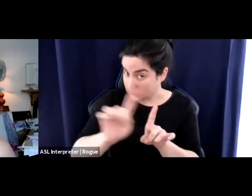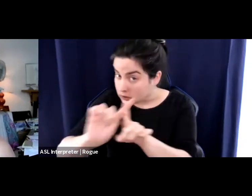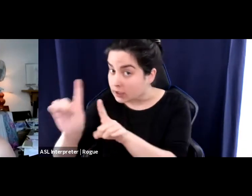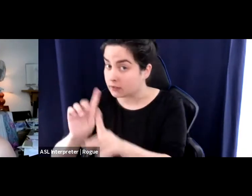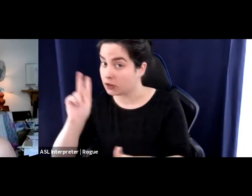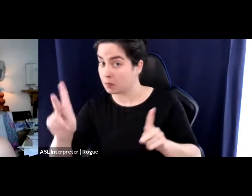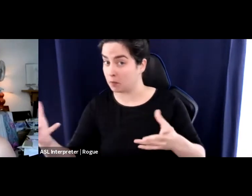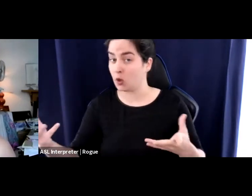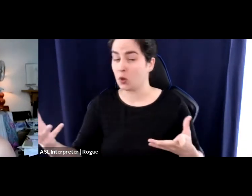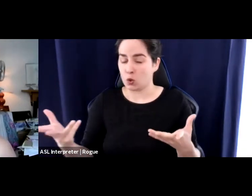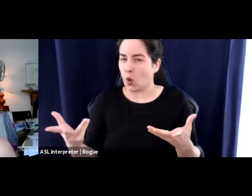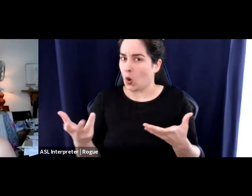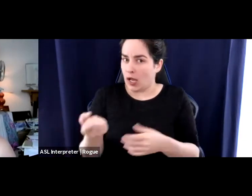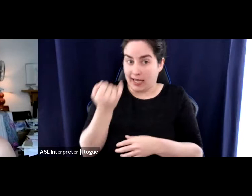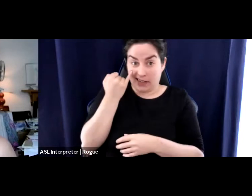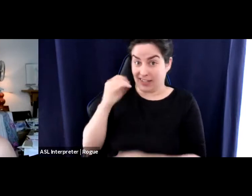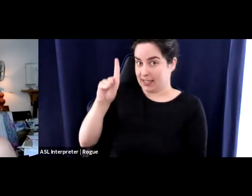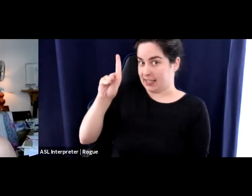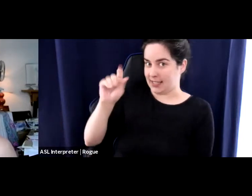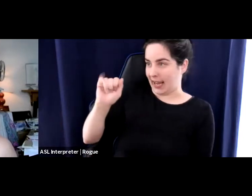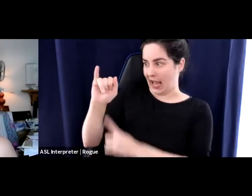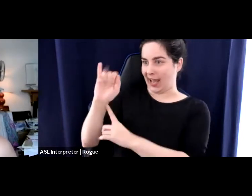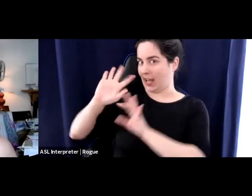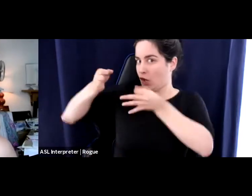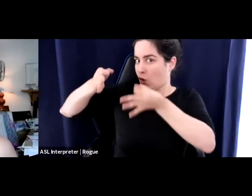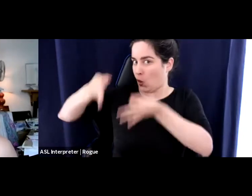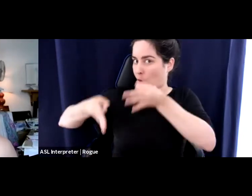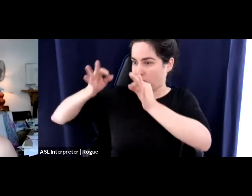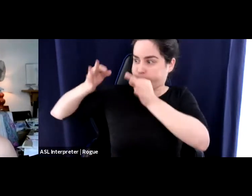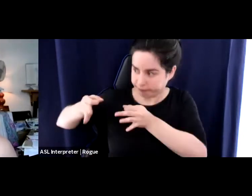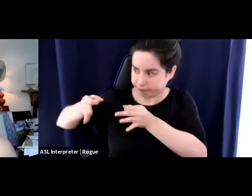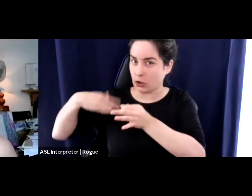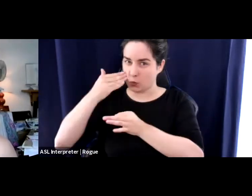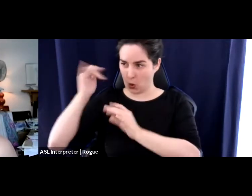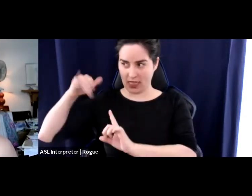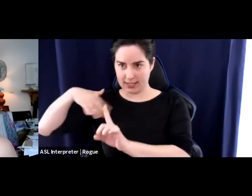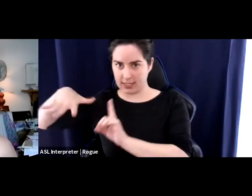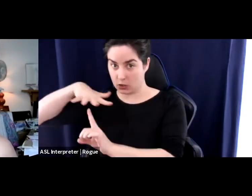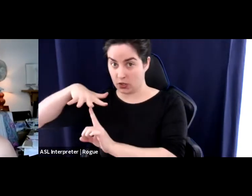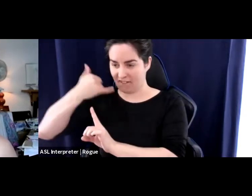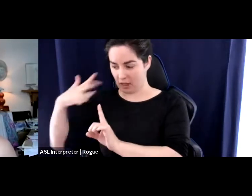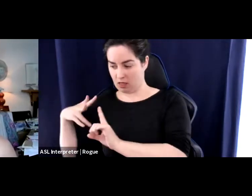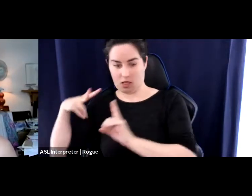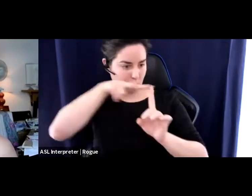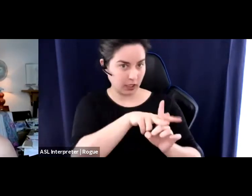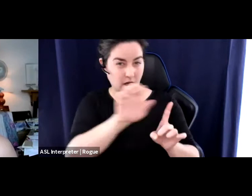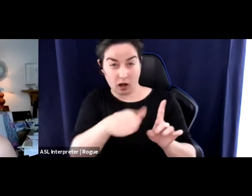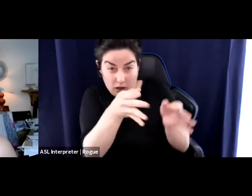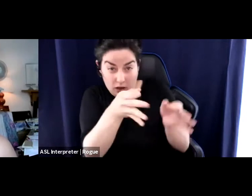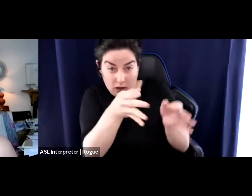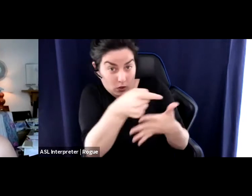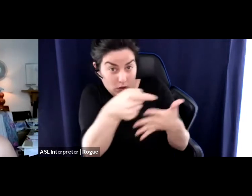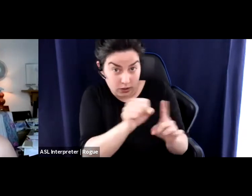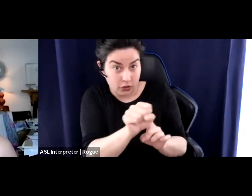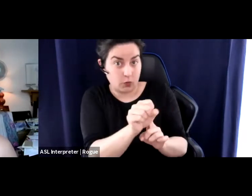who are familiar with the DAI decision to use this in any context that you feel it would be useful. We, of course, have